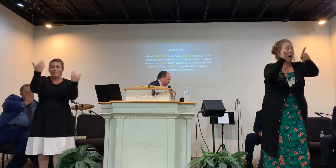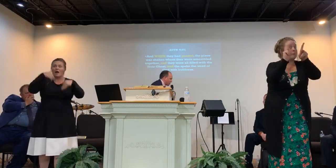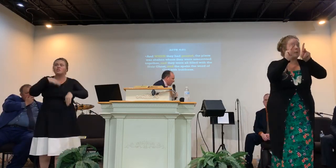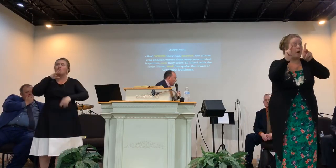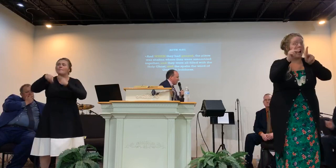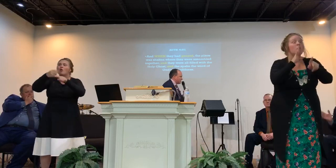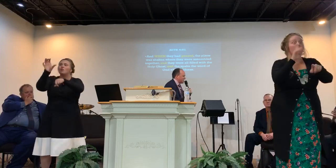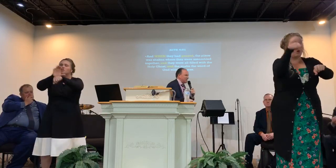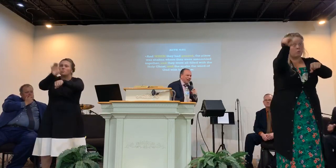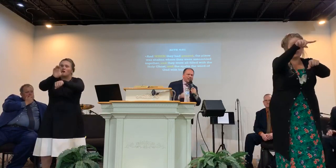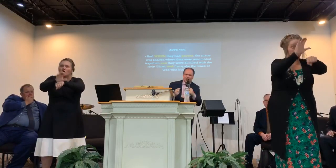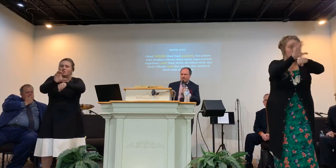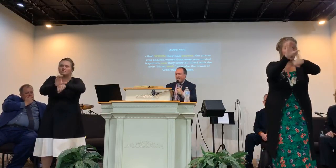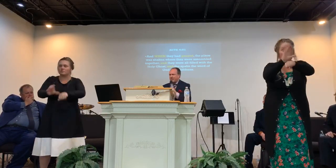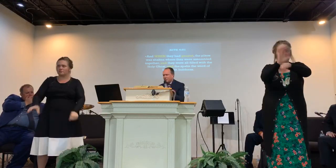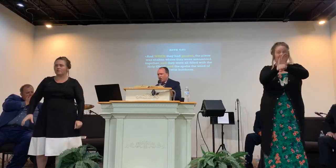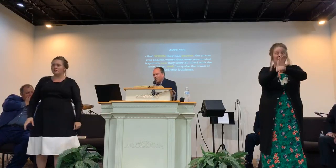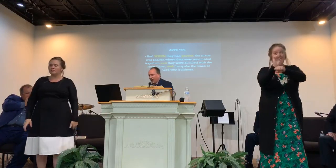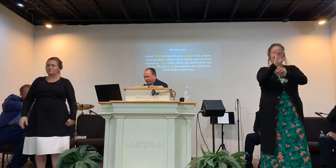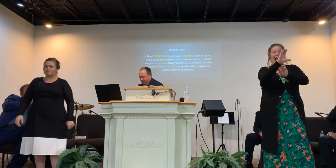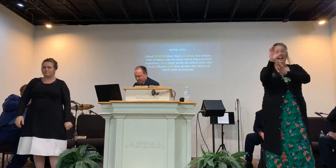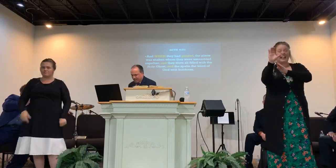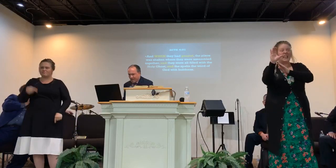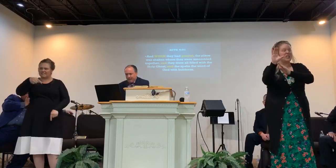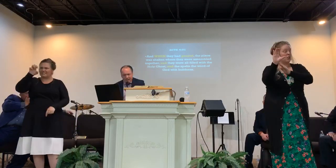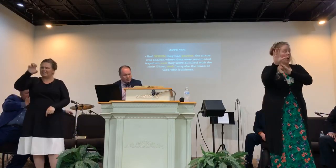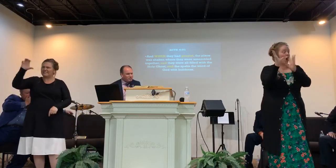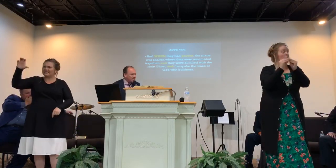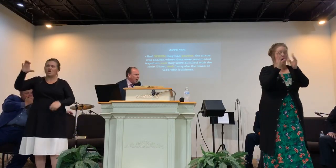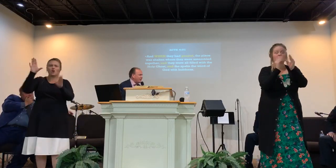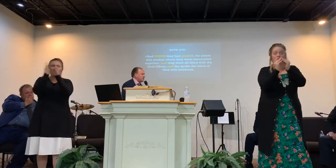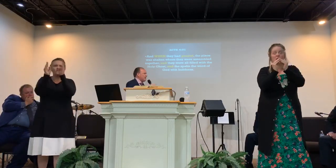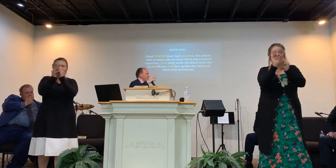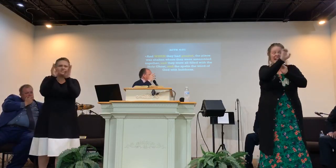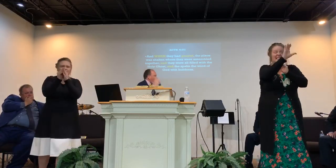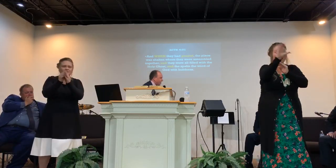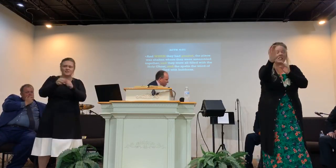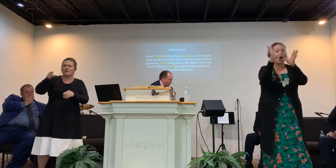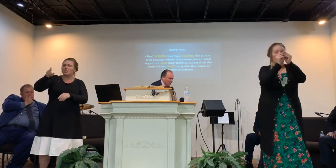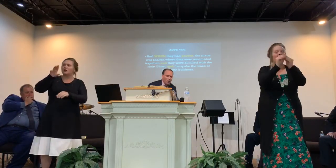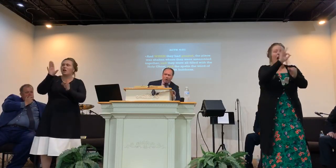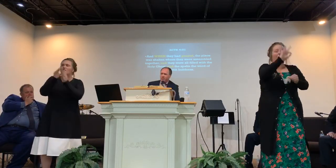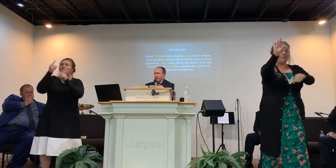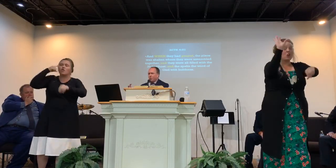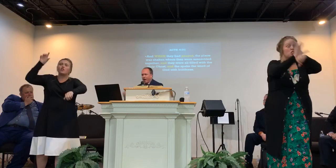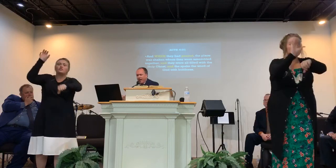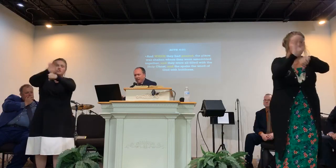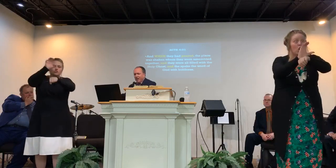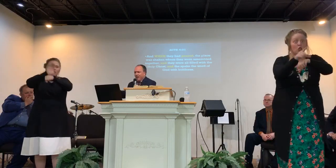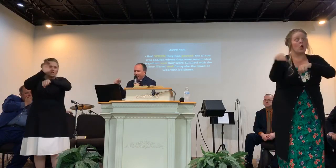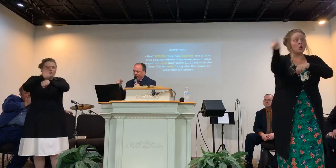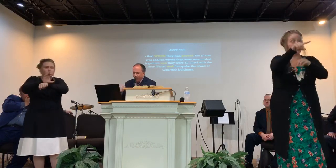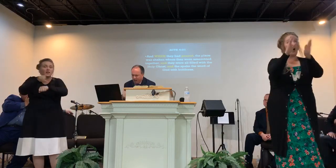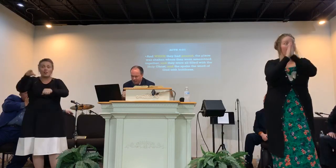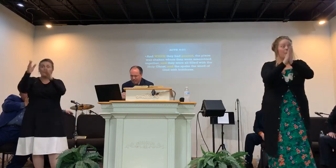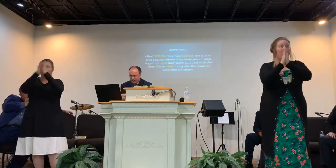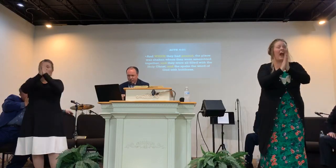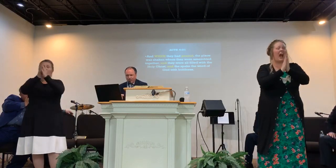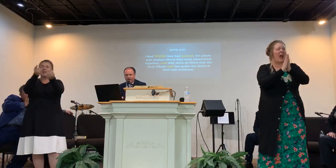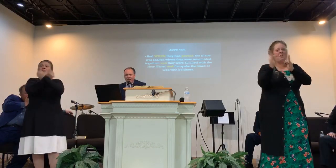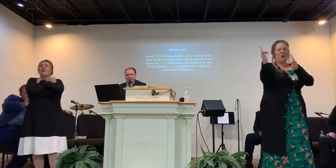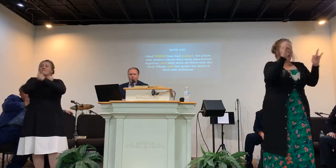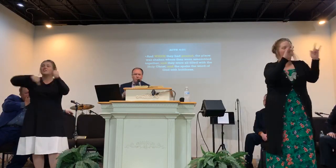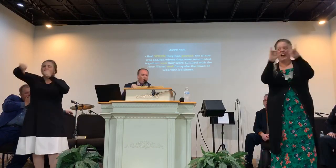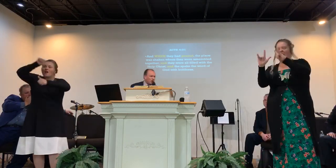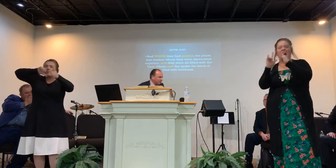the church. This is the ecclesiastical conference. This is the conference of the church. When they prayed, they loved each